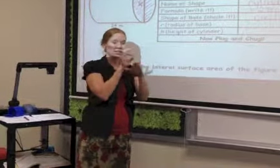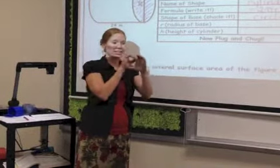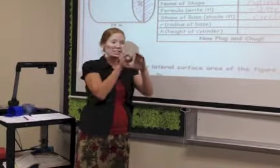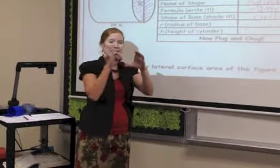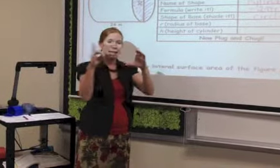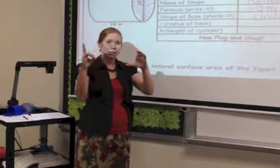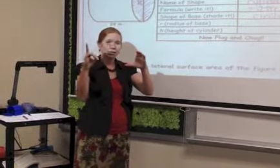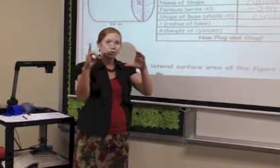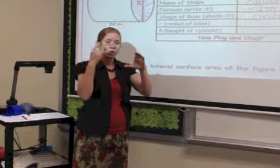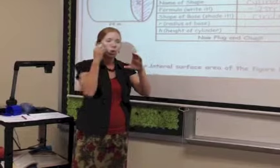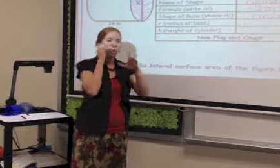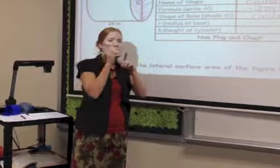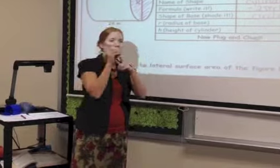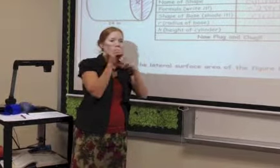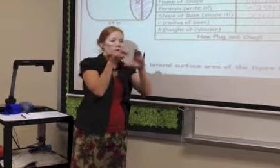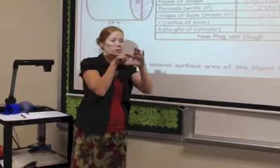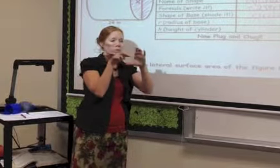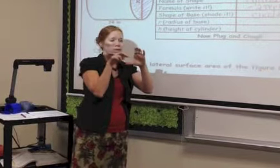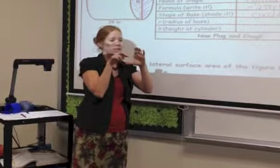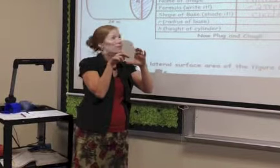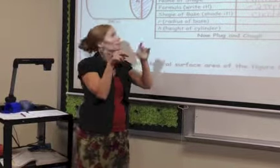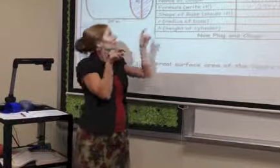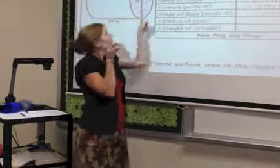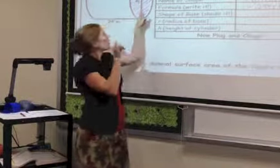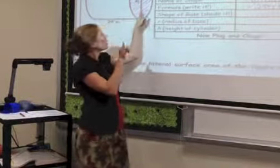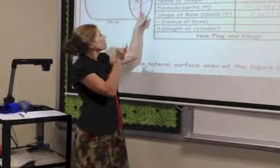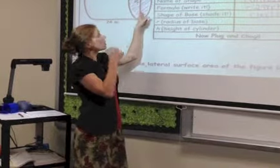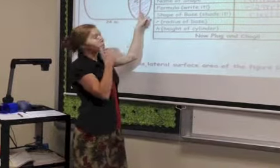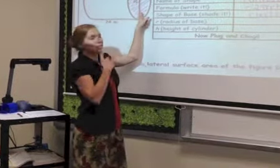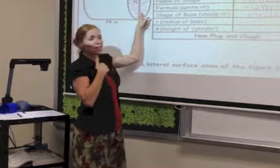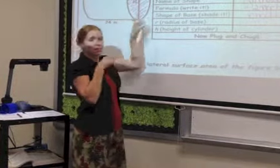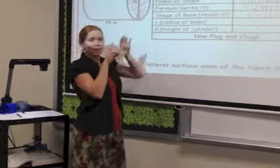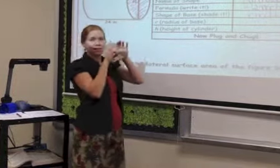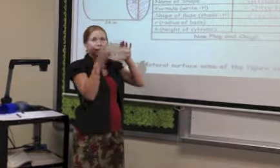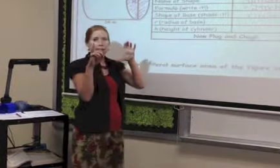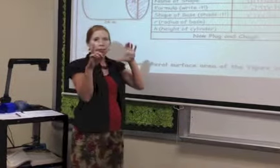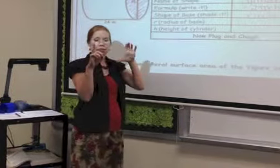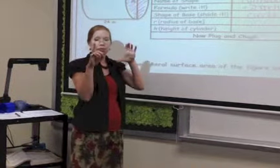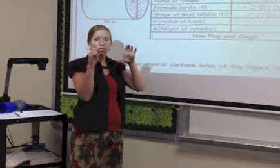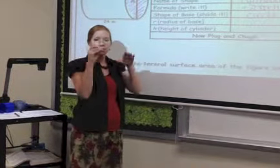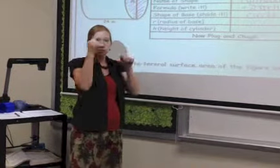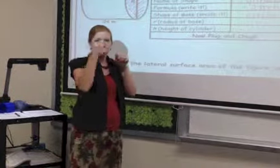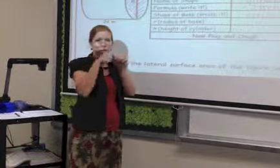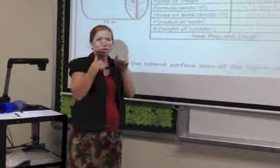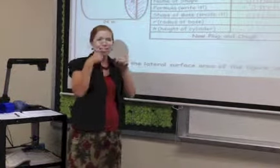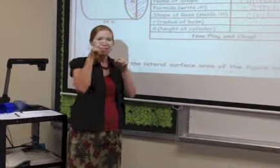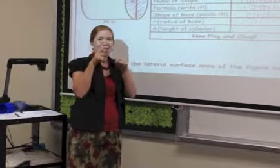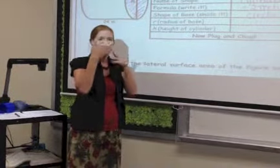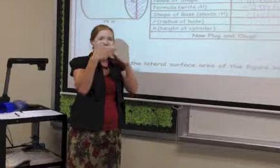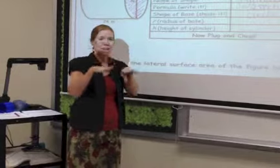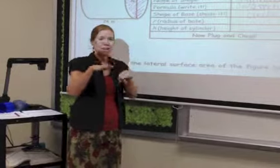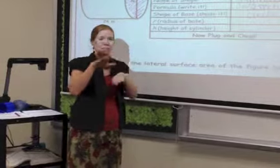the diameter or the radius. This one tells me the diameter, so remember I need to divide by